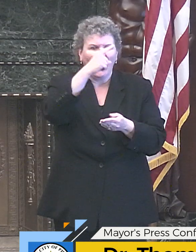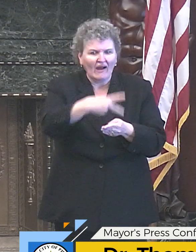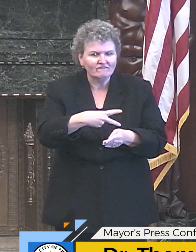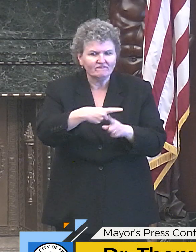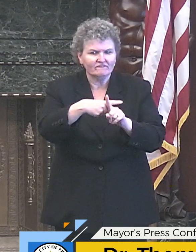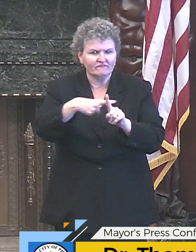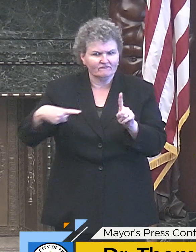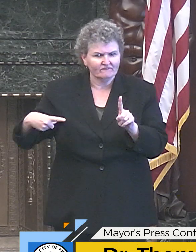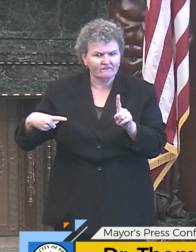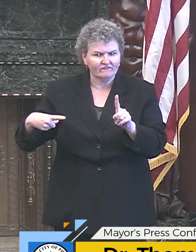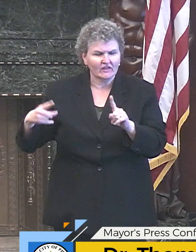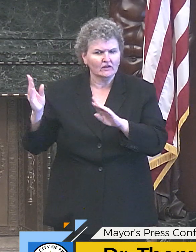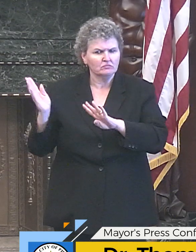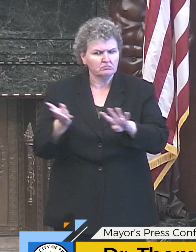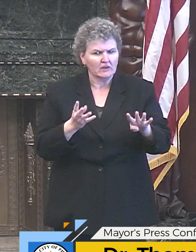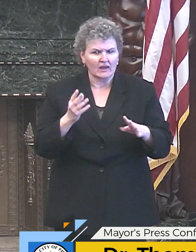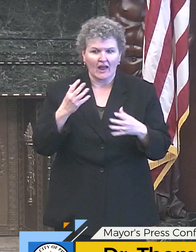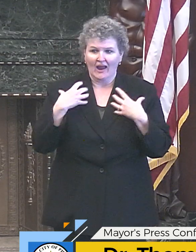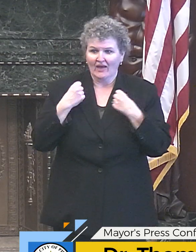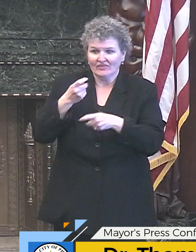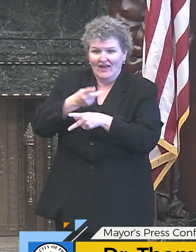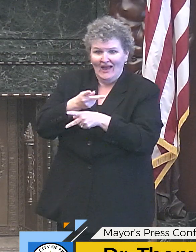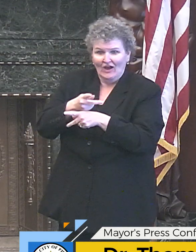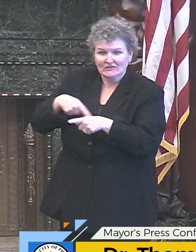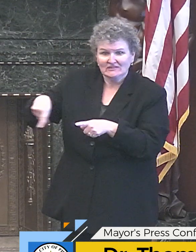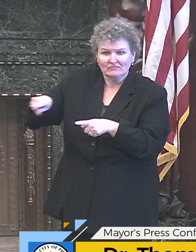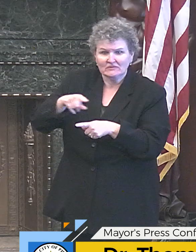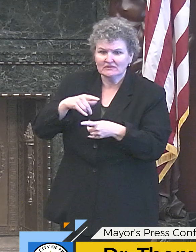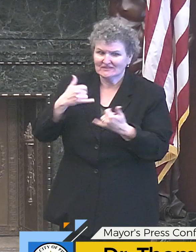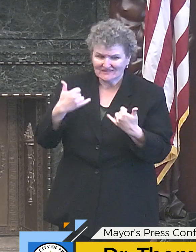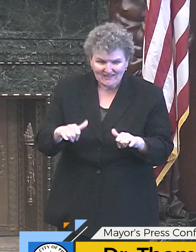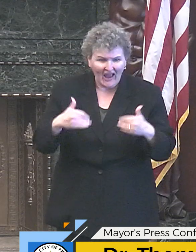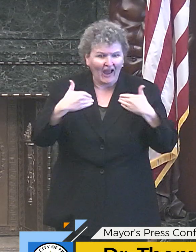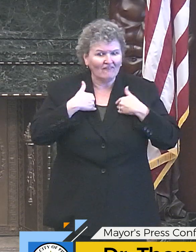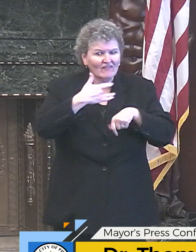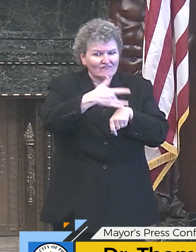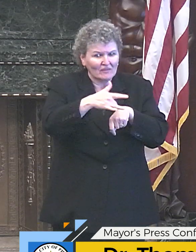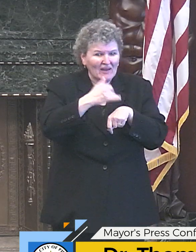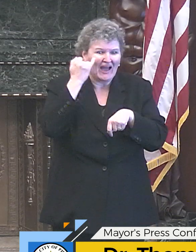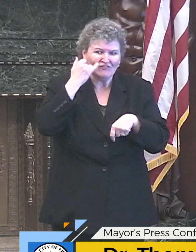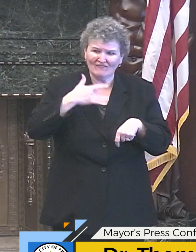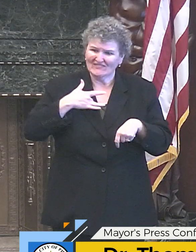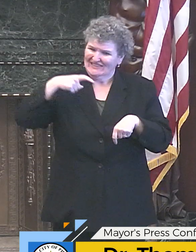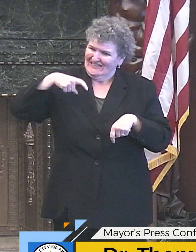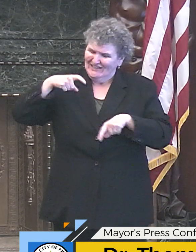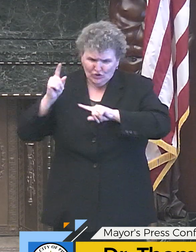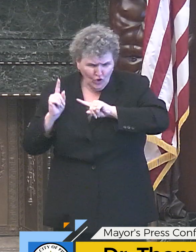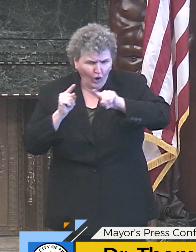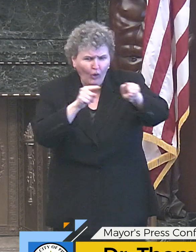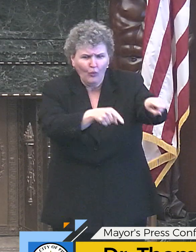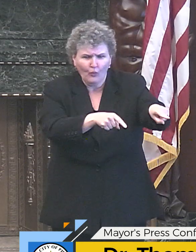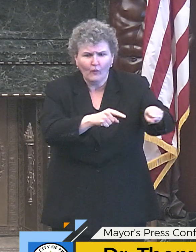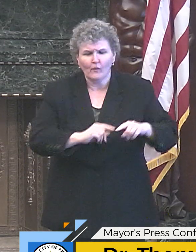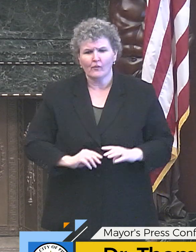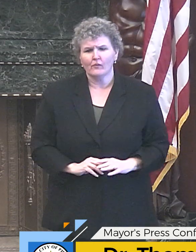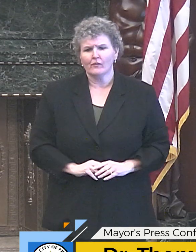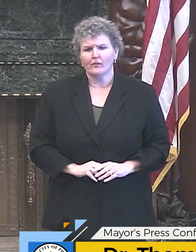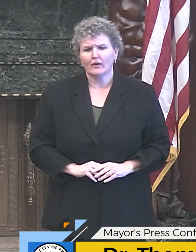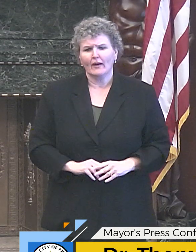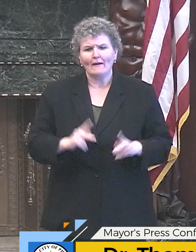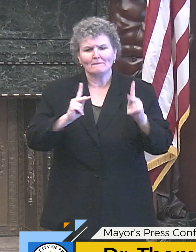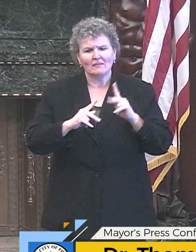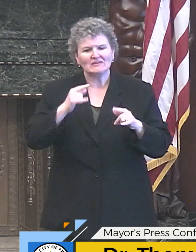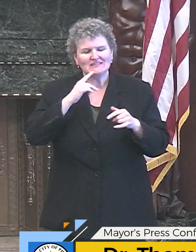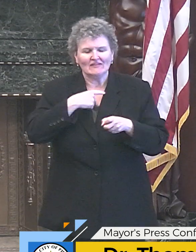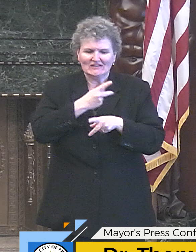of availability of the healthcare system right now, should people need it. But I do want to emphasize that we want to keep it that way. We want to make it so that